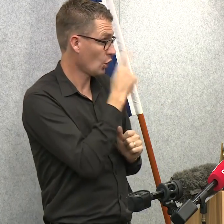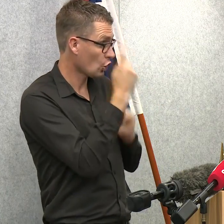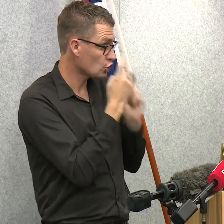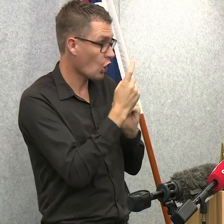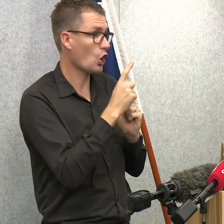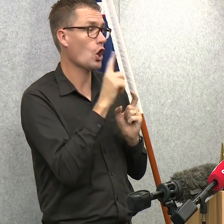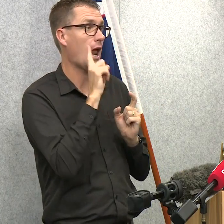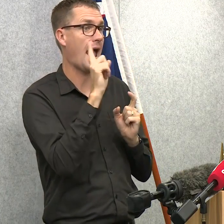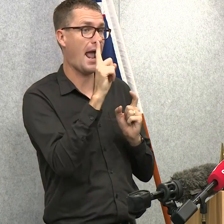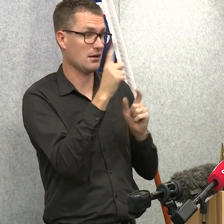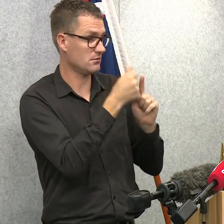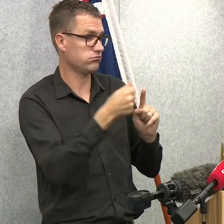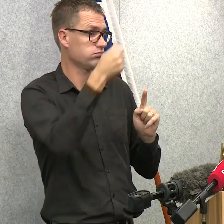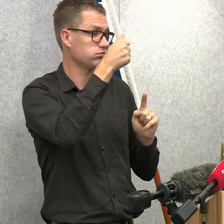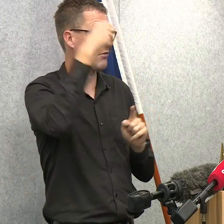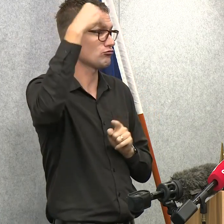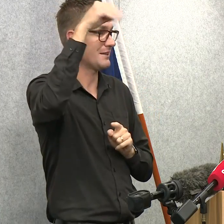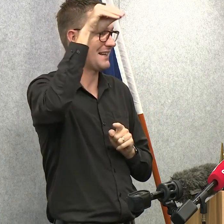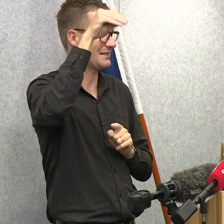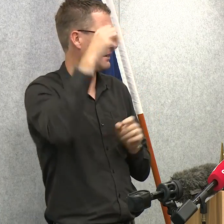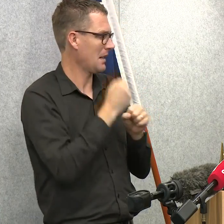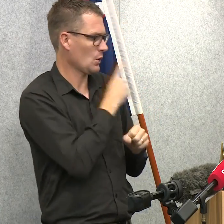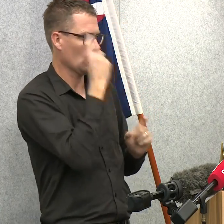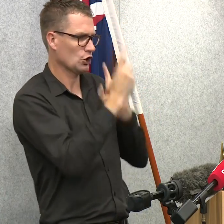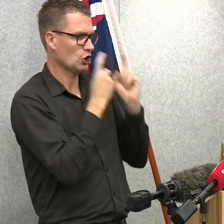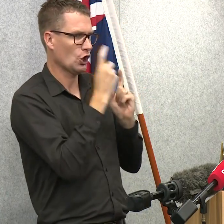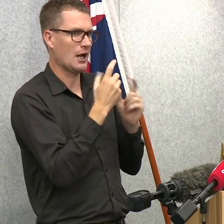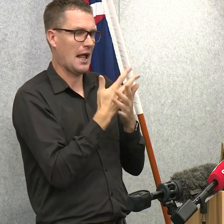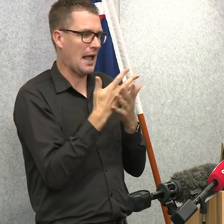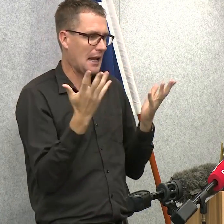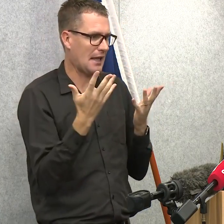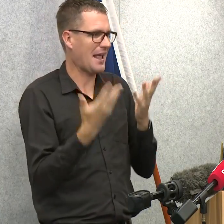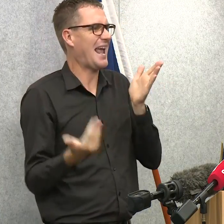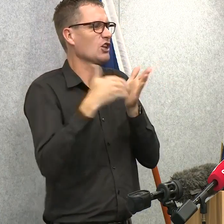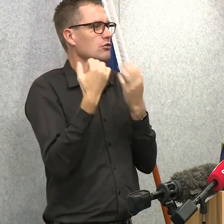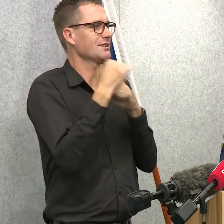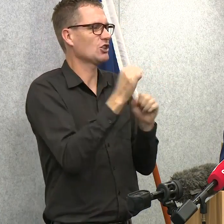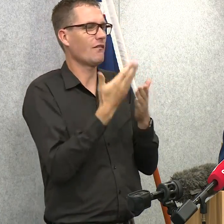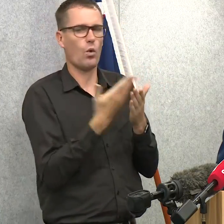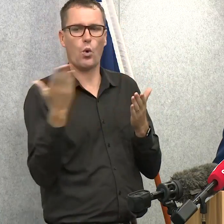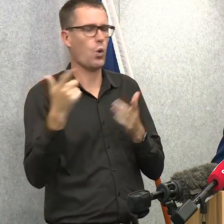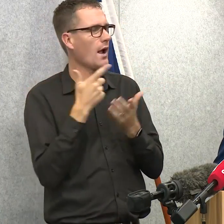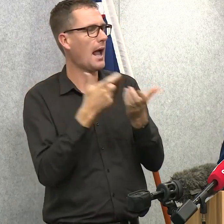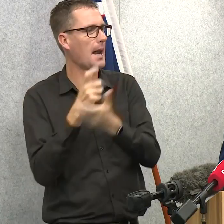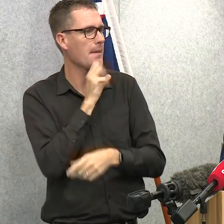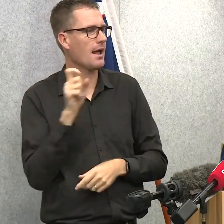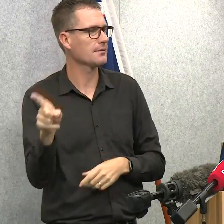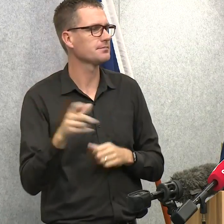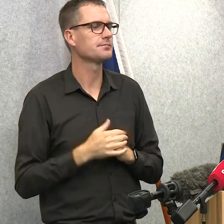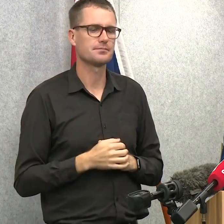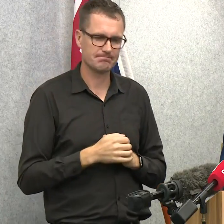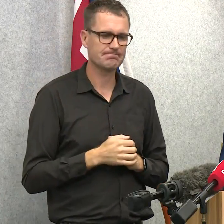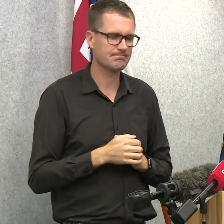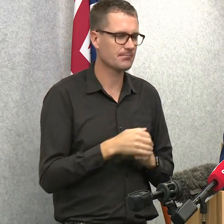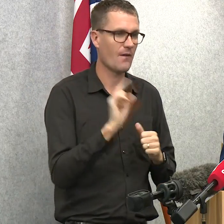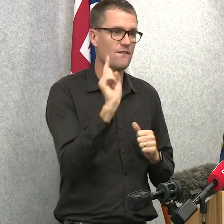of state? And is there any extra protection offered for the gunman? Look, the first thing I'll say to that is that our focus here in the